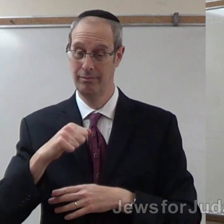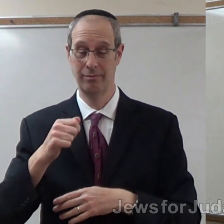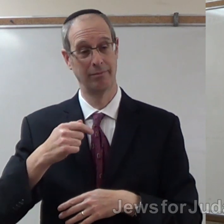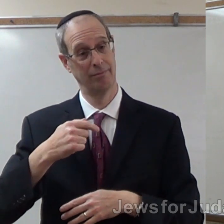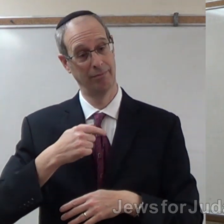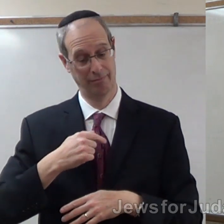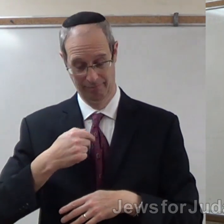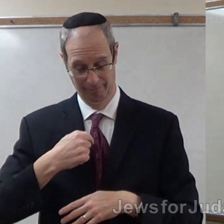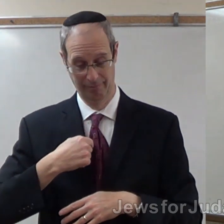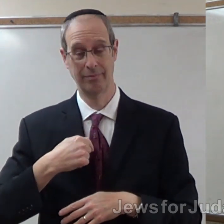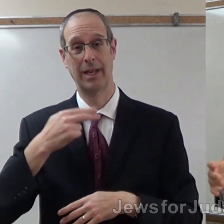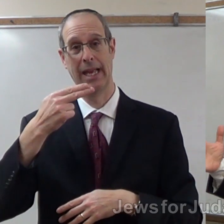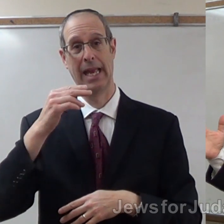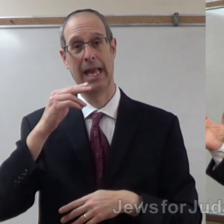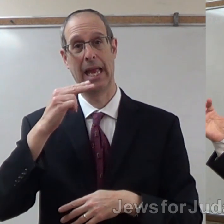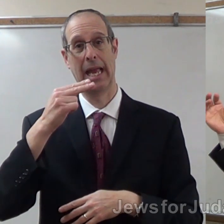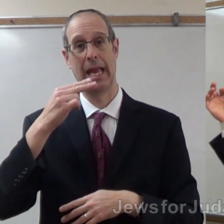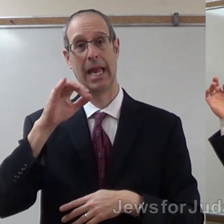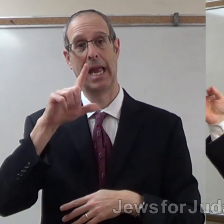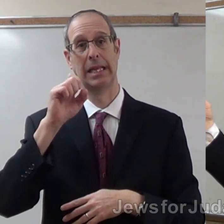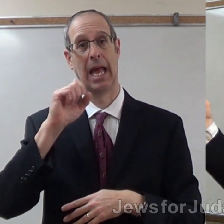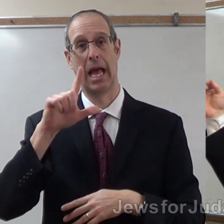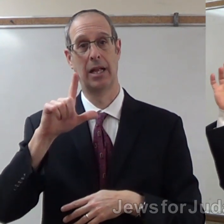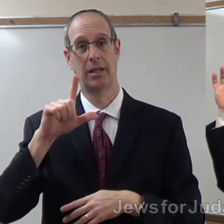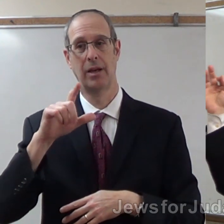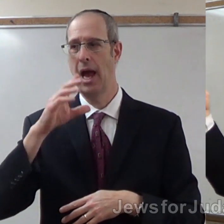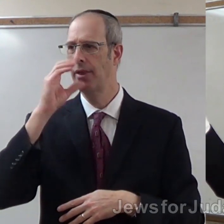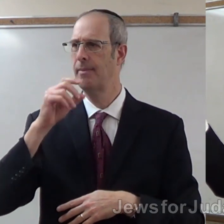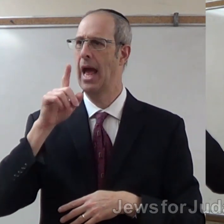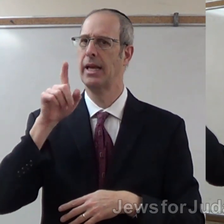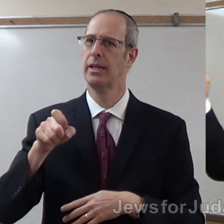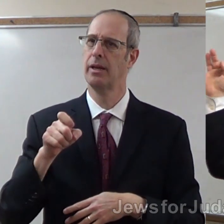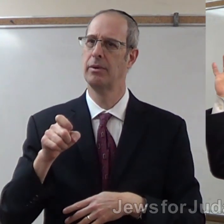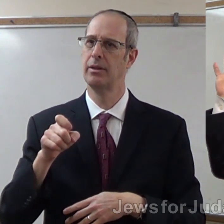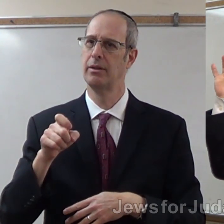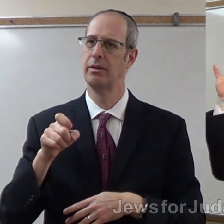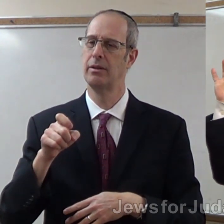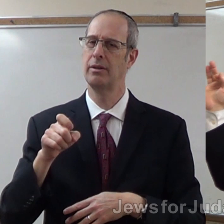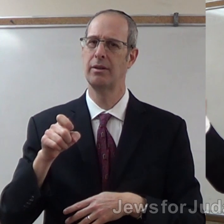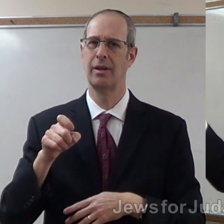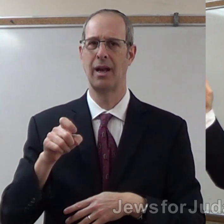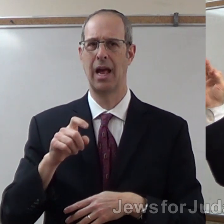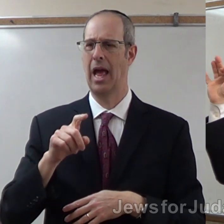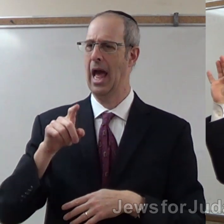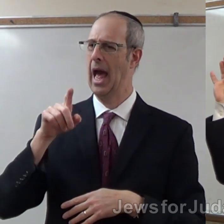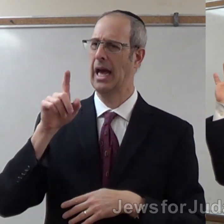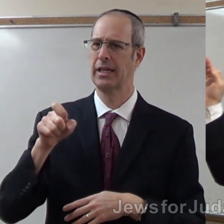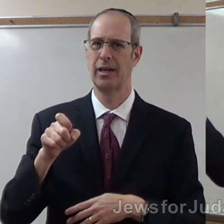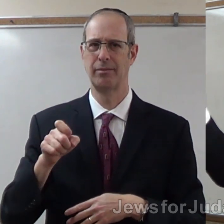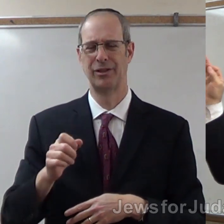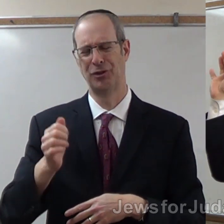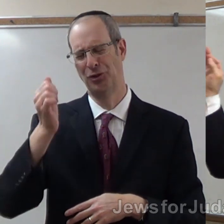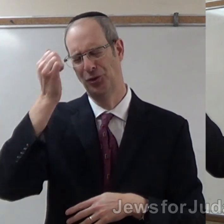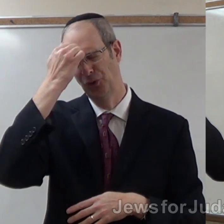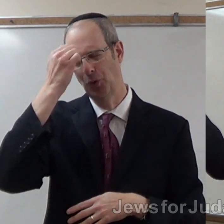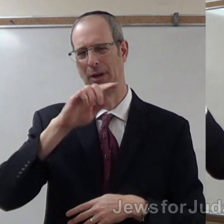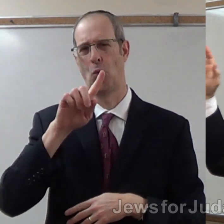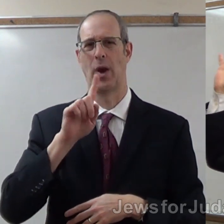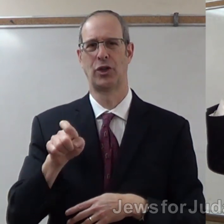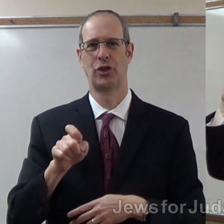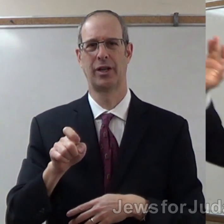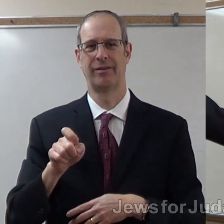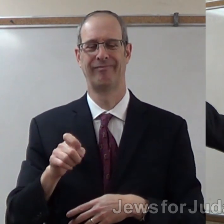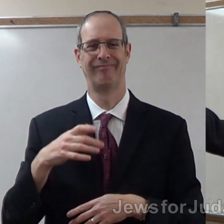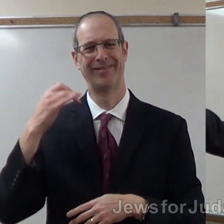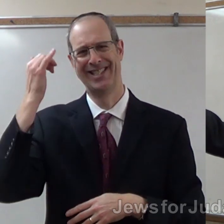am Hillel. And this man asks him a very stupid question,